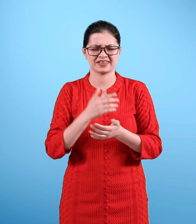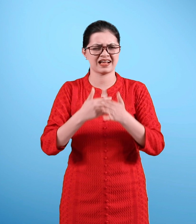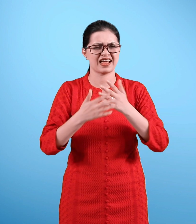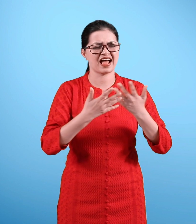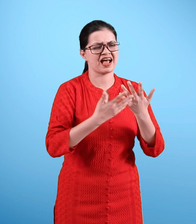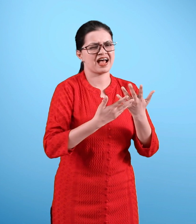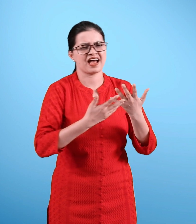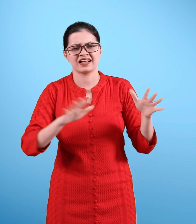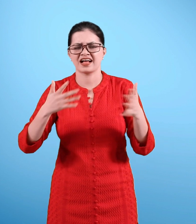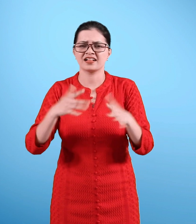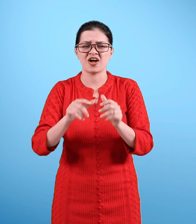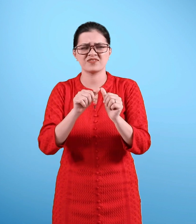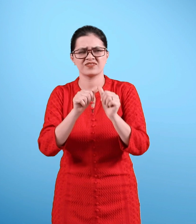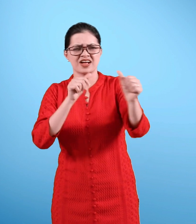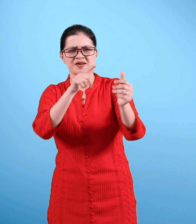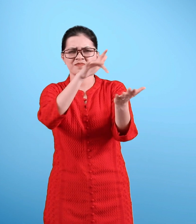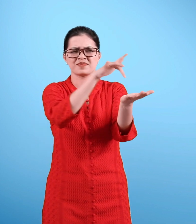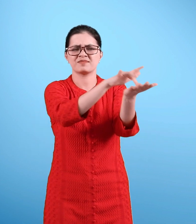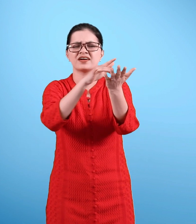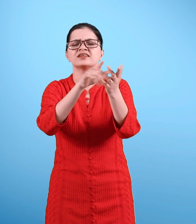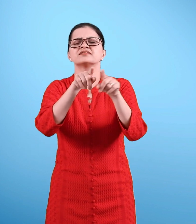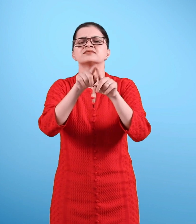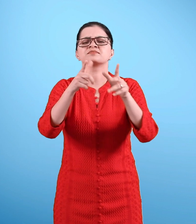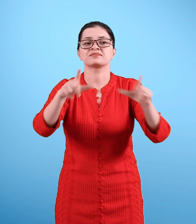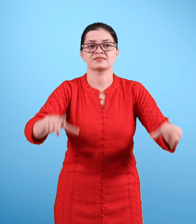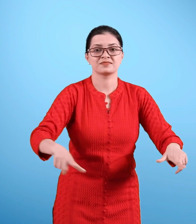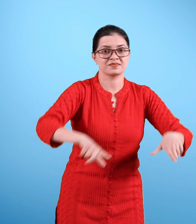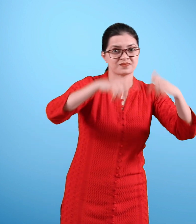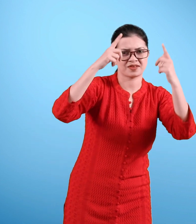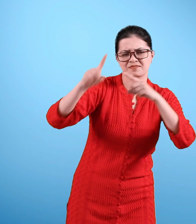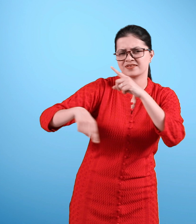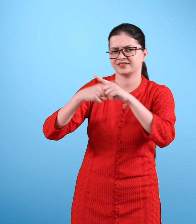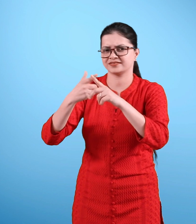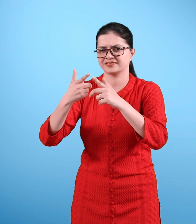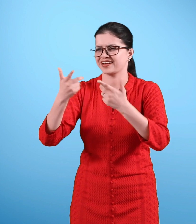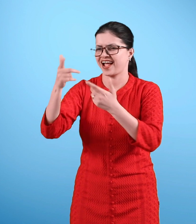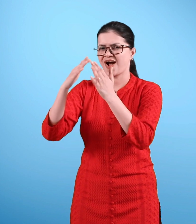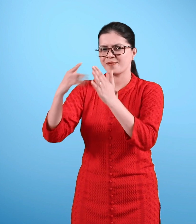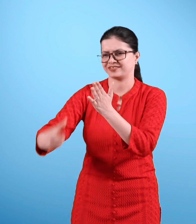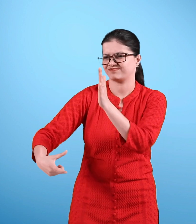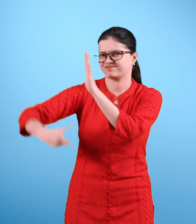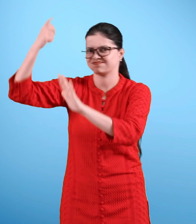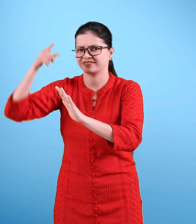Now try to look at some distant objects like a tree or a building through the pinhole camera.